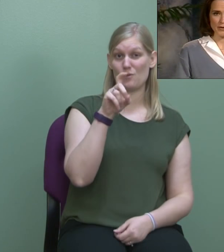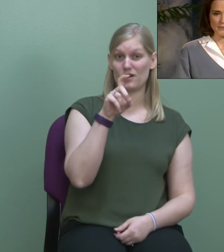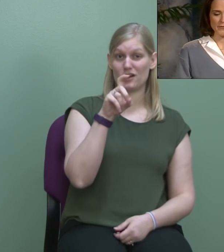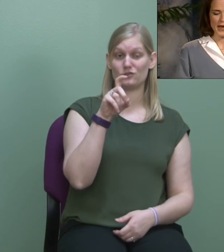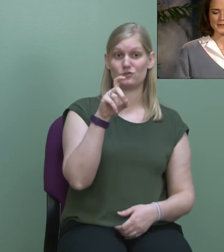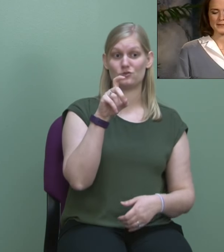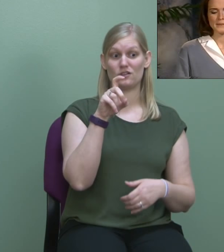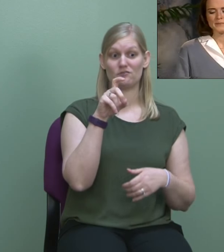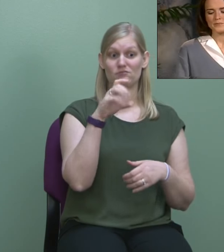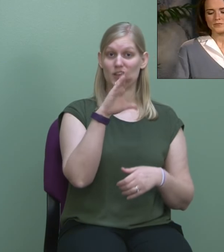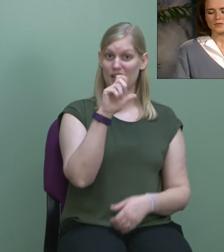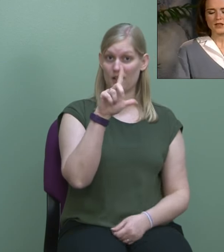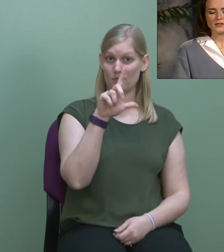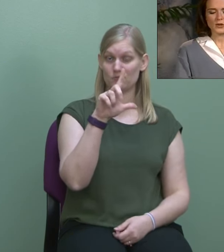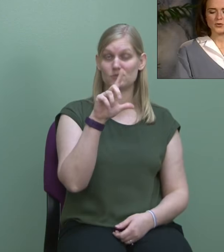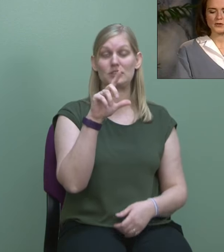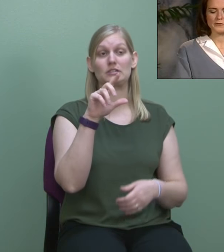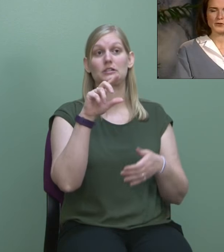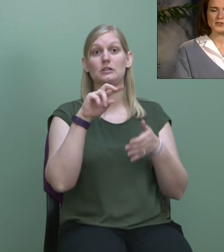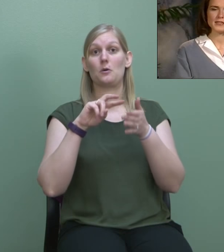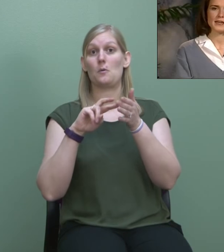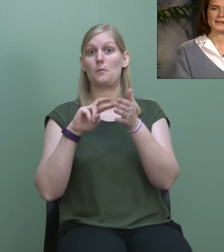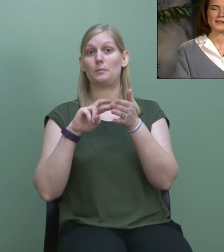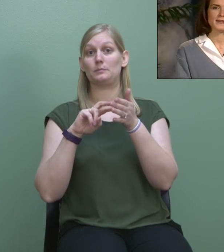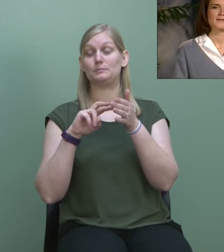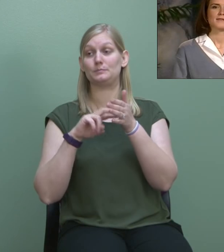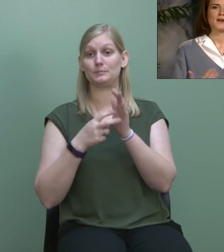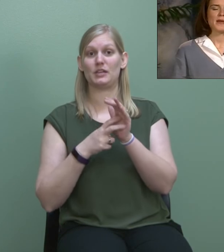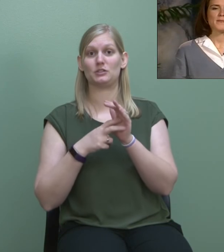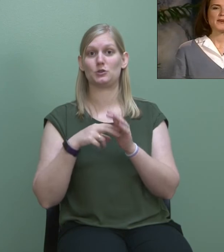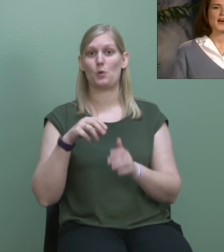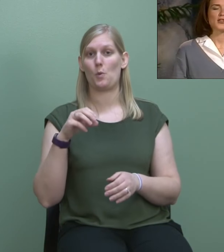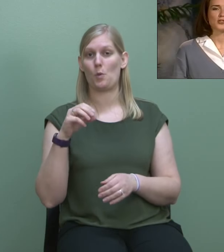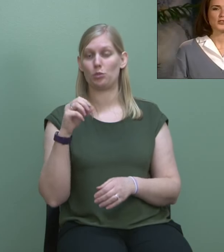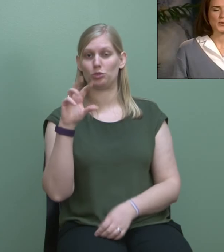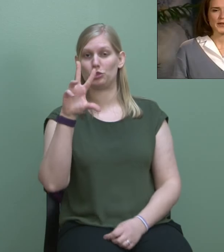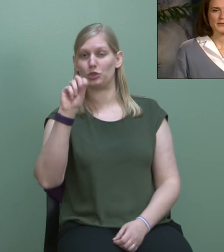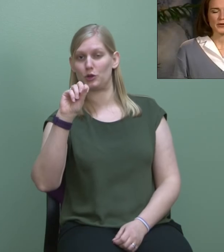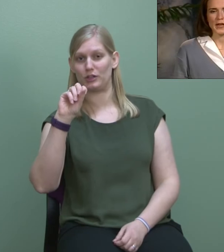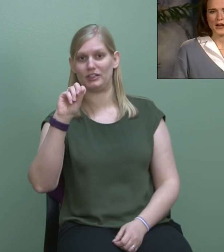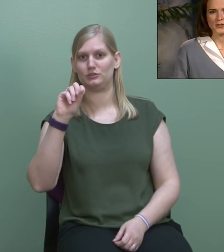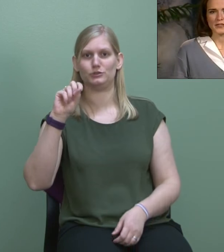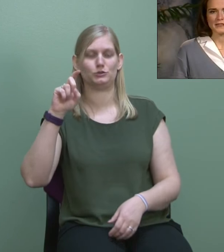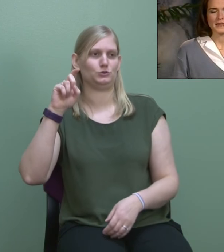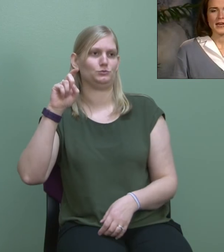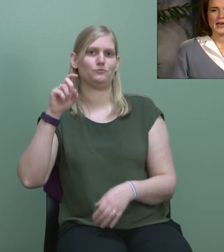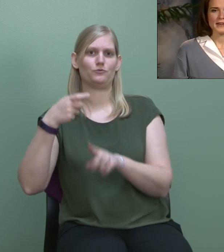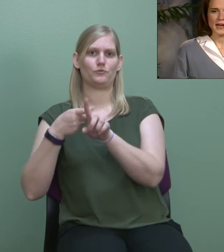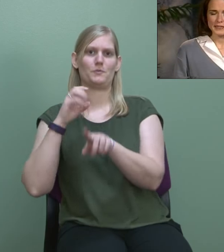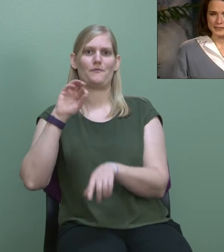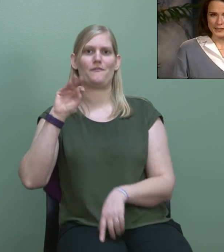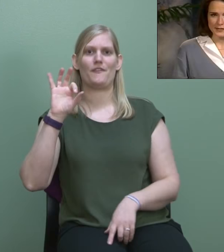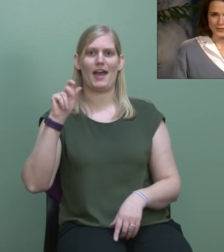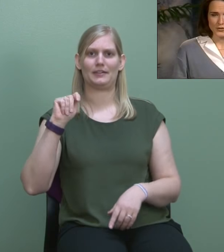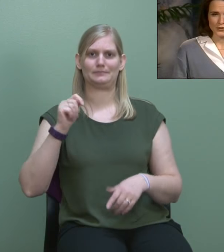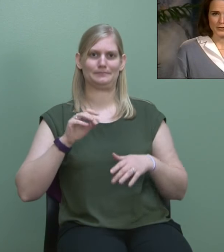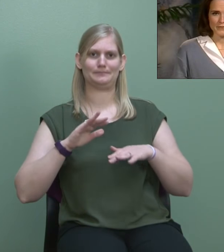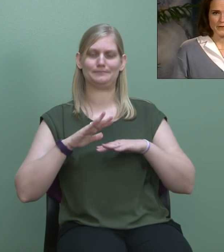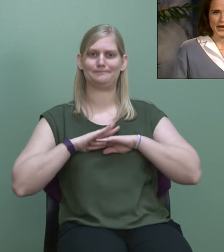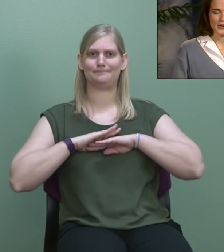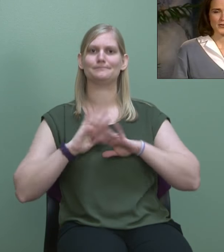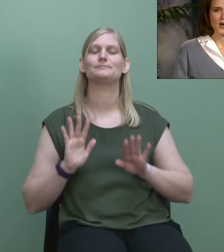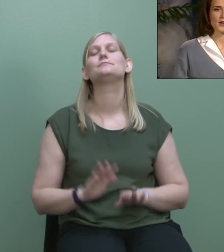coming from fat. So the foods that may be 124 calories and 96 of